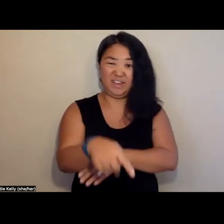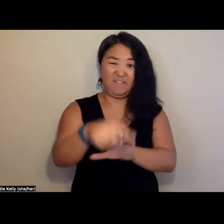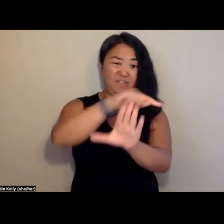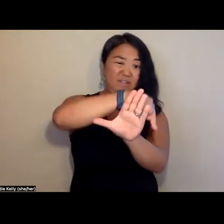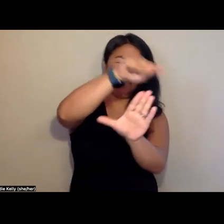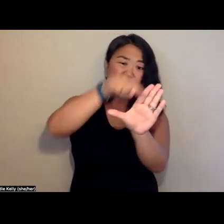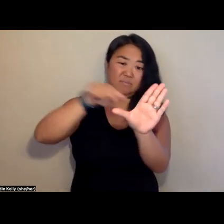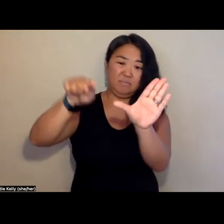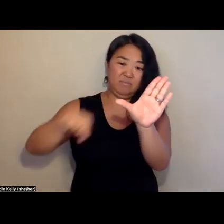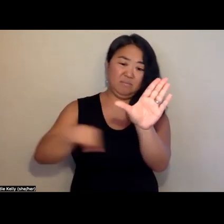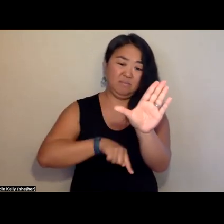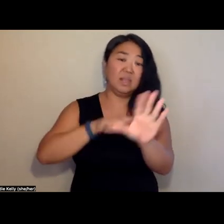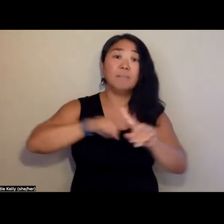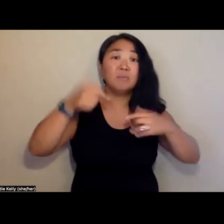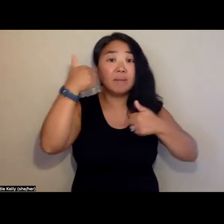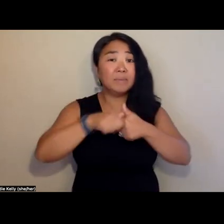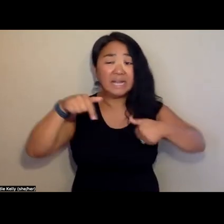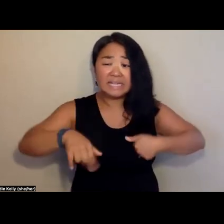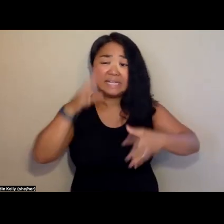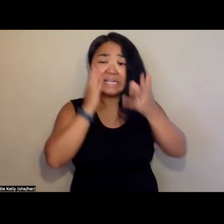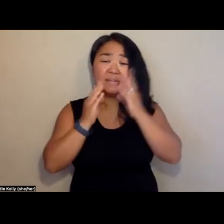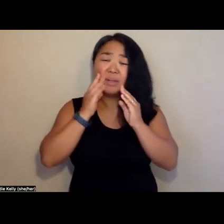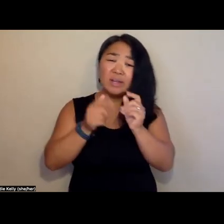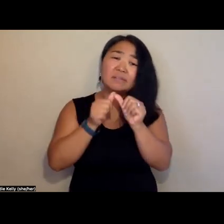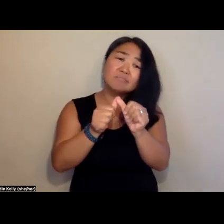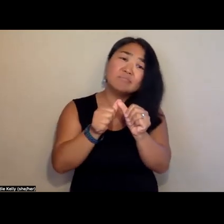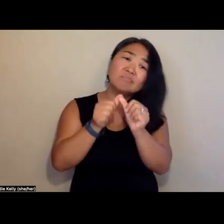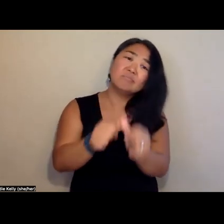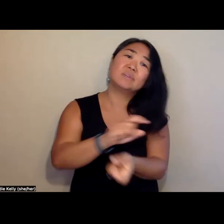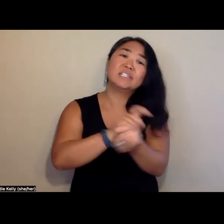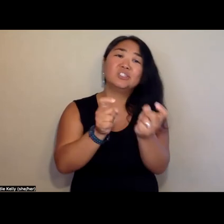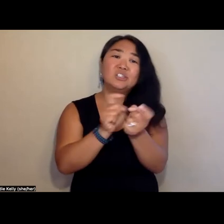The experience of it keeps on changing. I want to note that